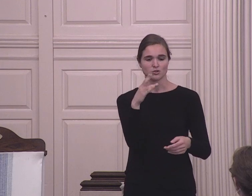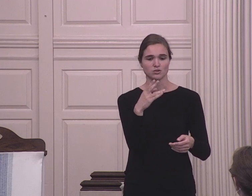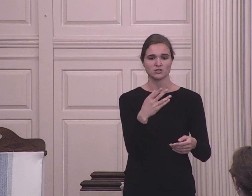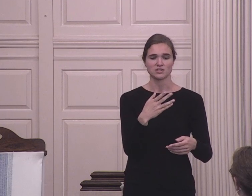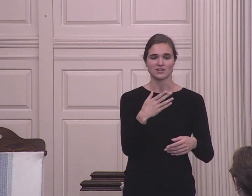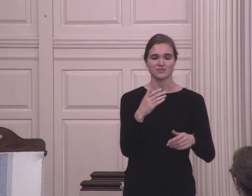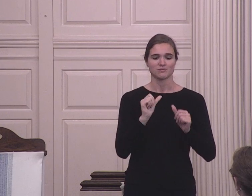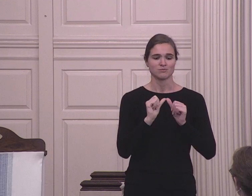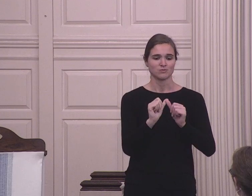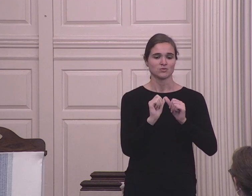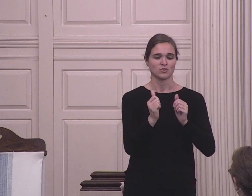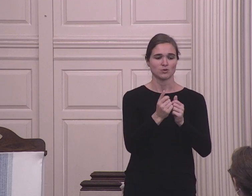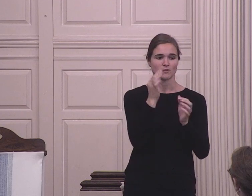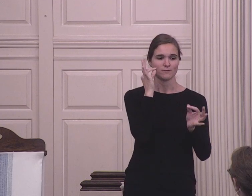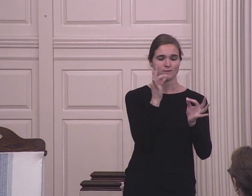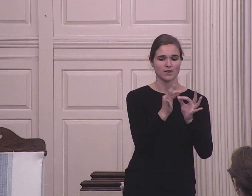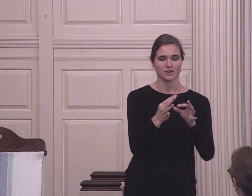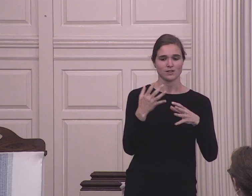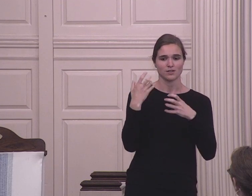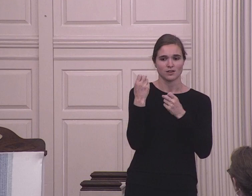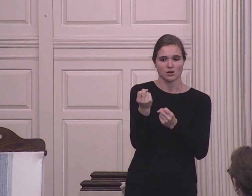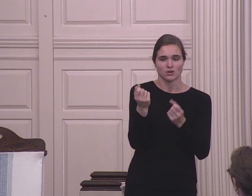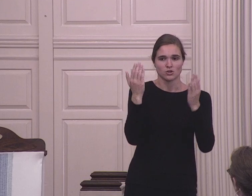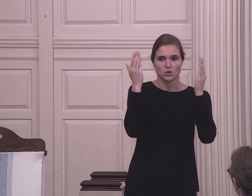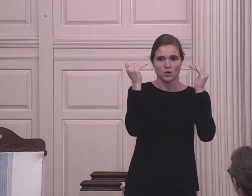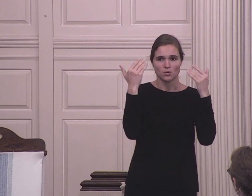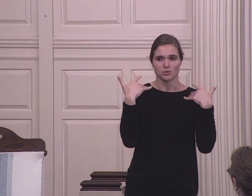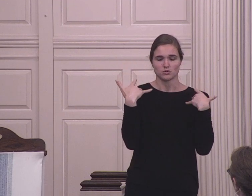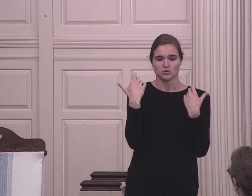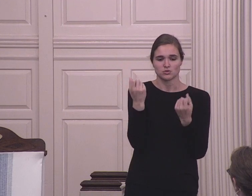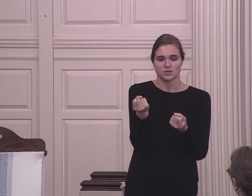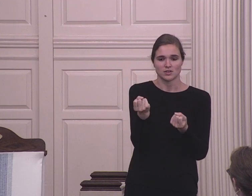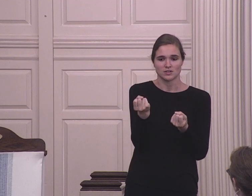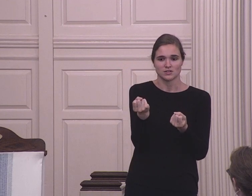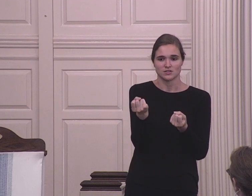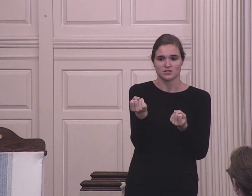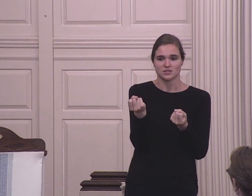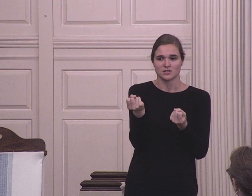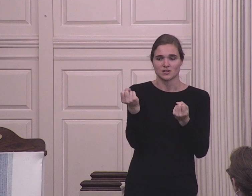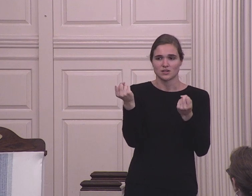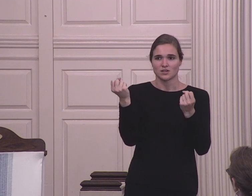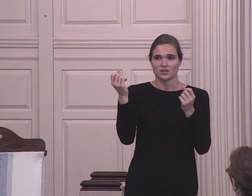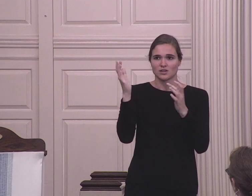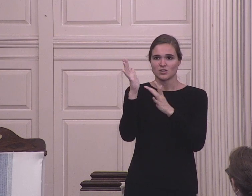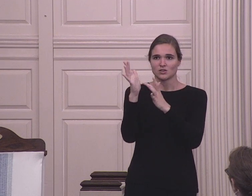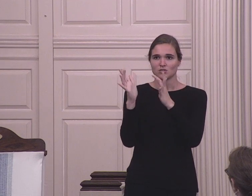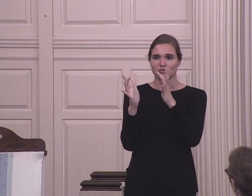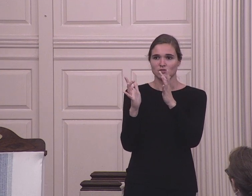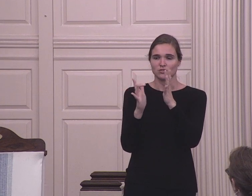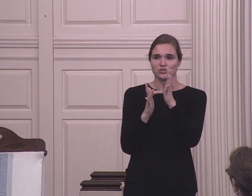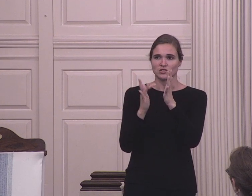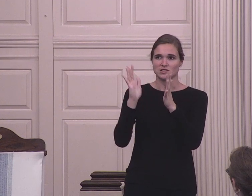with courage, hope, and strength, nourished by Jesus, the living bread.